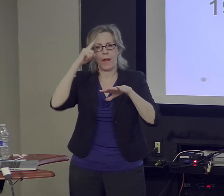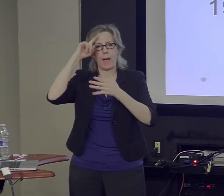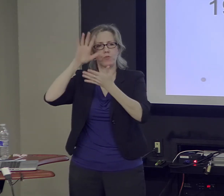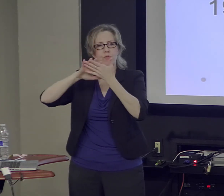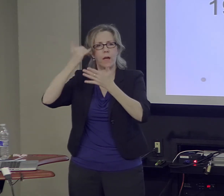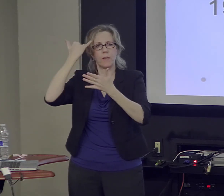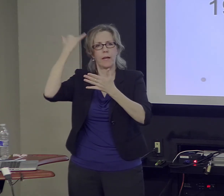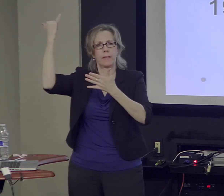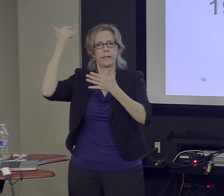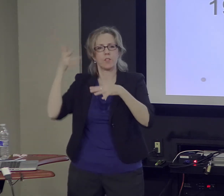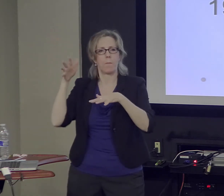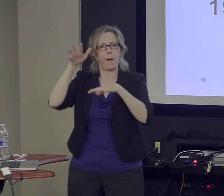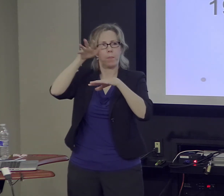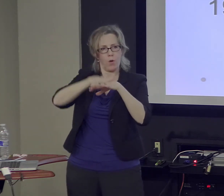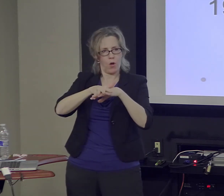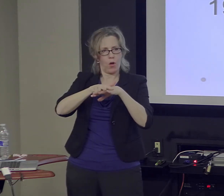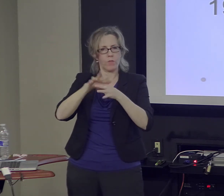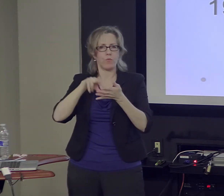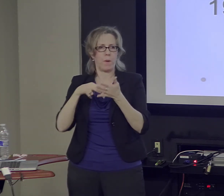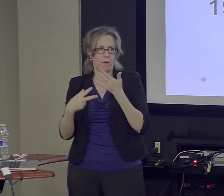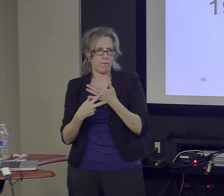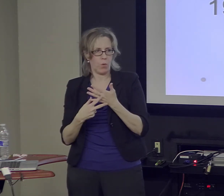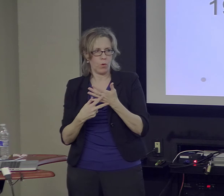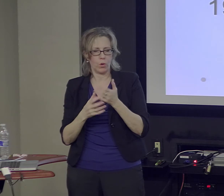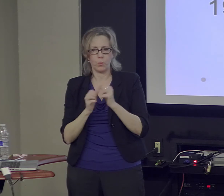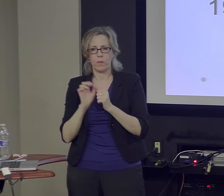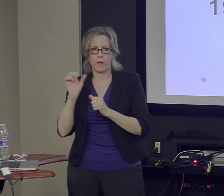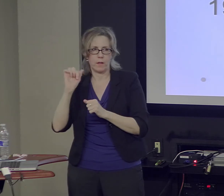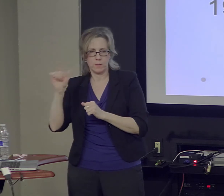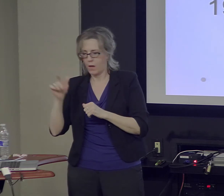mapping versus metaphoric mapping in 2001,